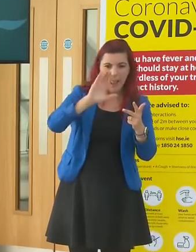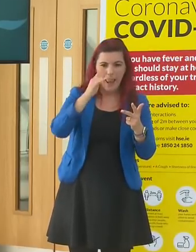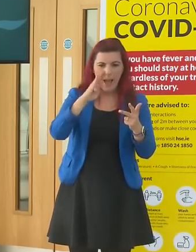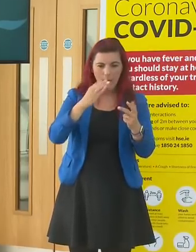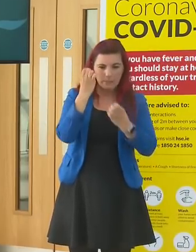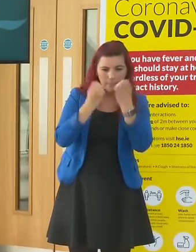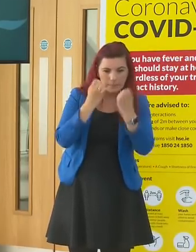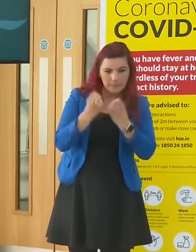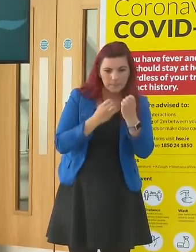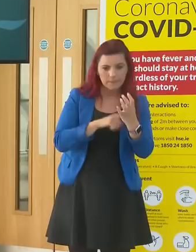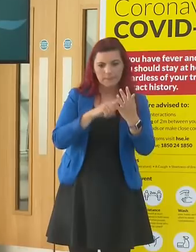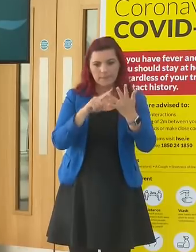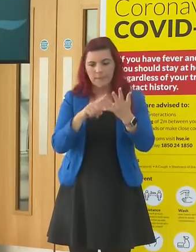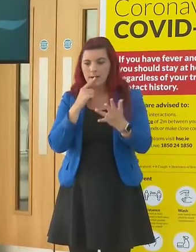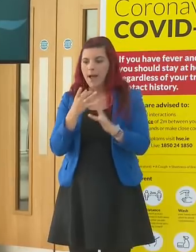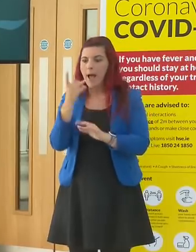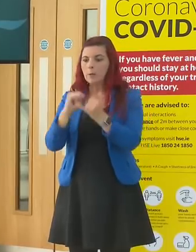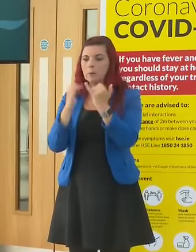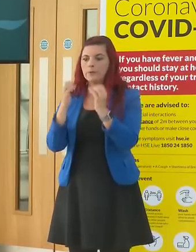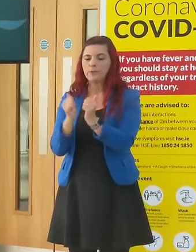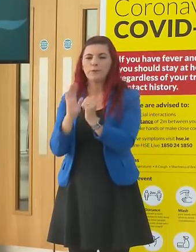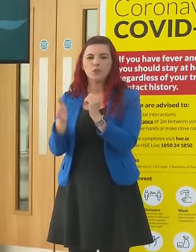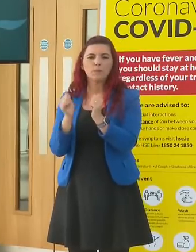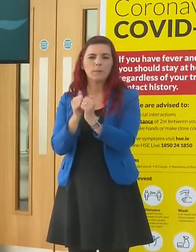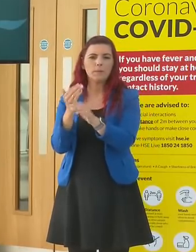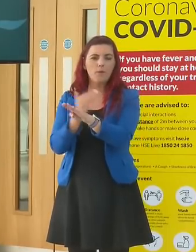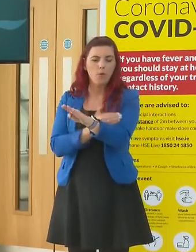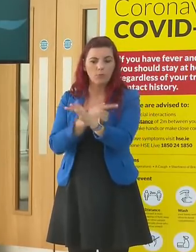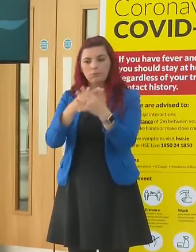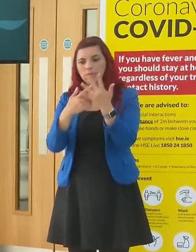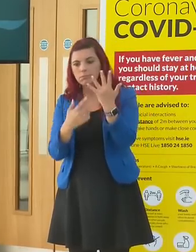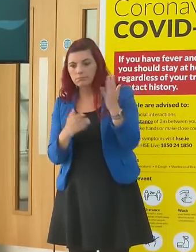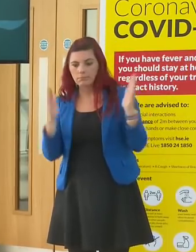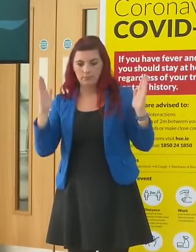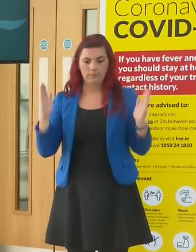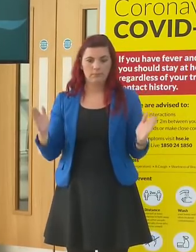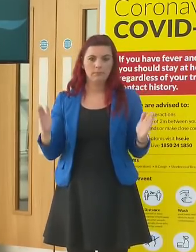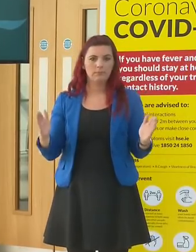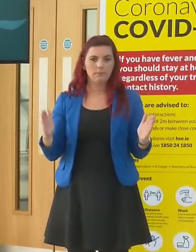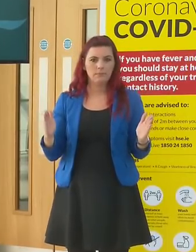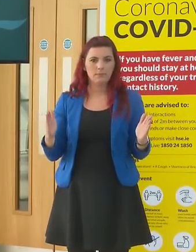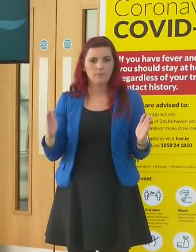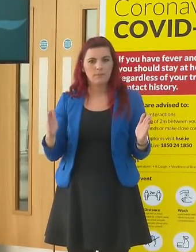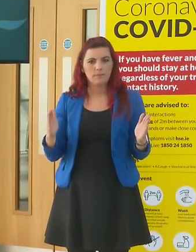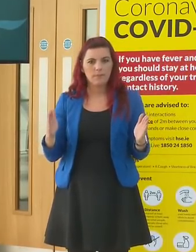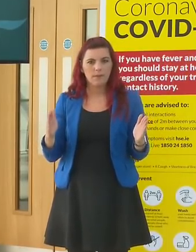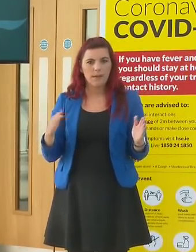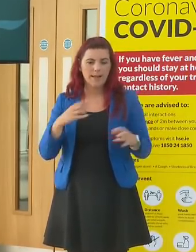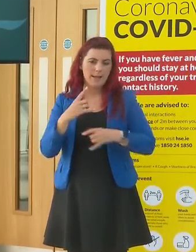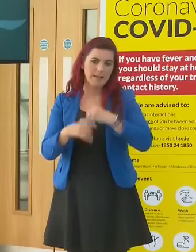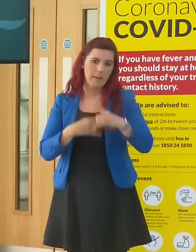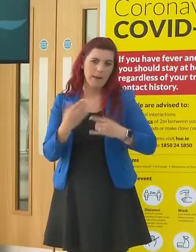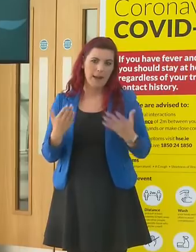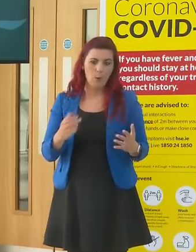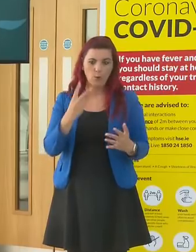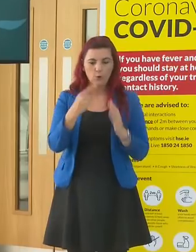or contacts of the positive case. So all the way through to completion of result and contact